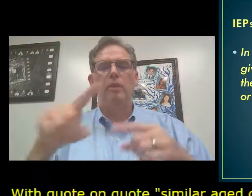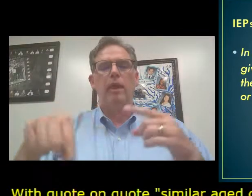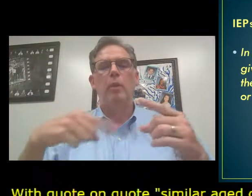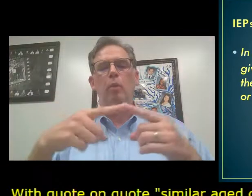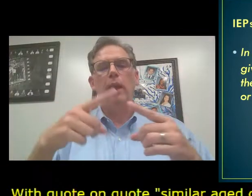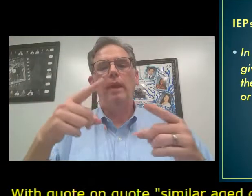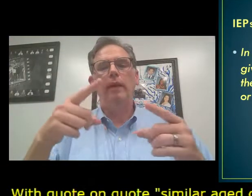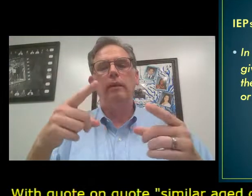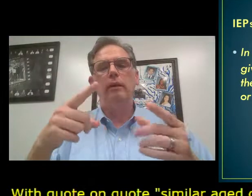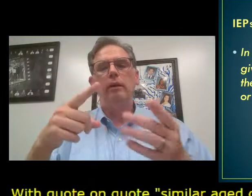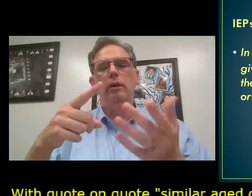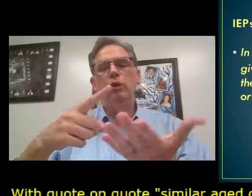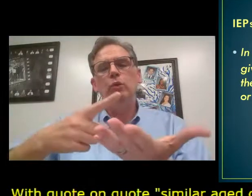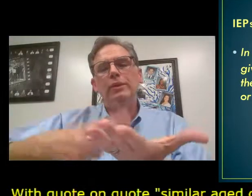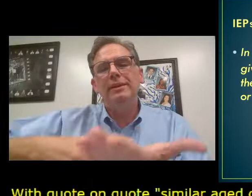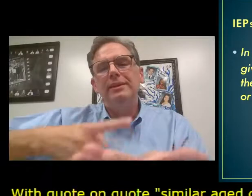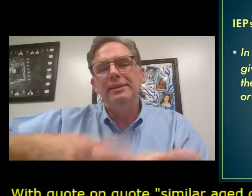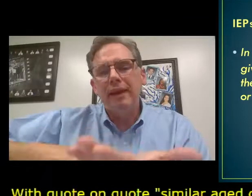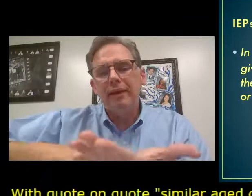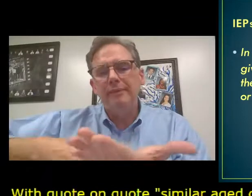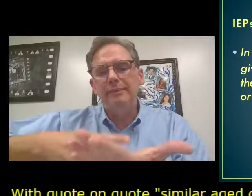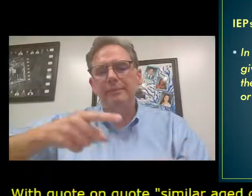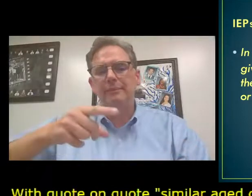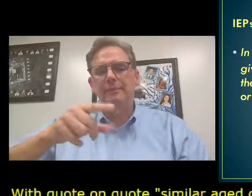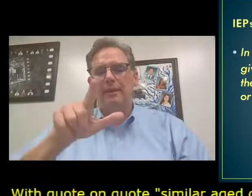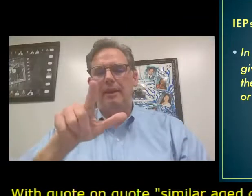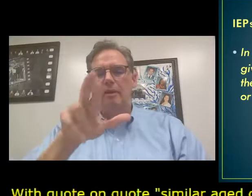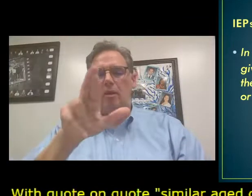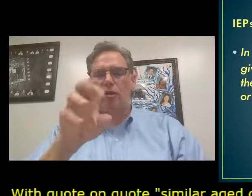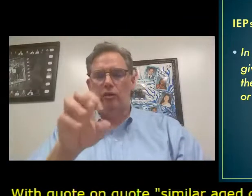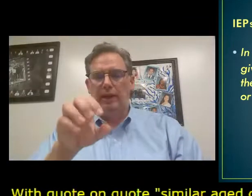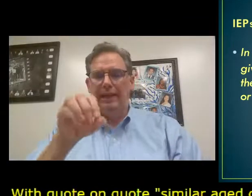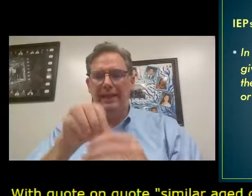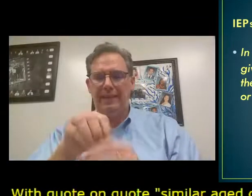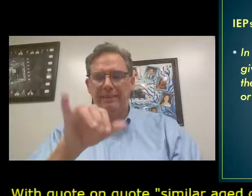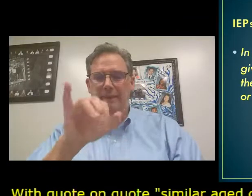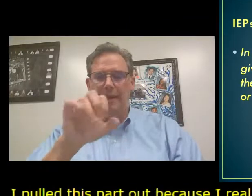This particular wording is from an IEP form.